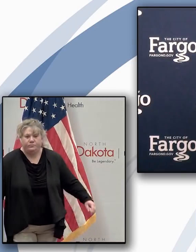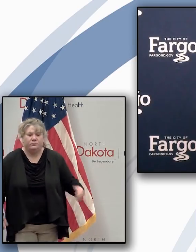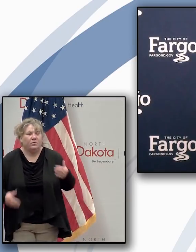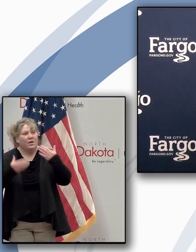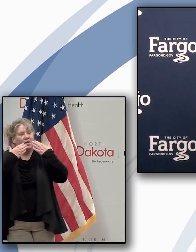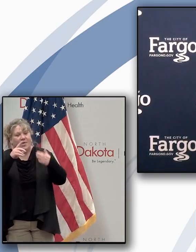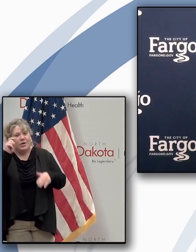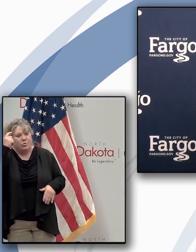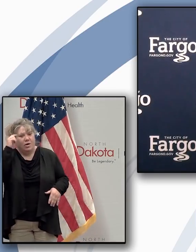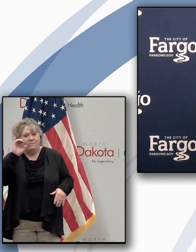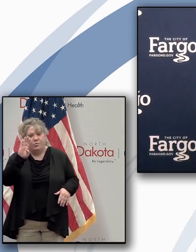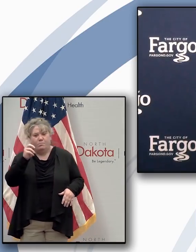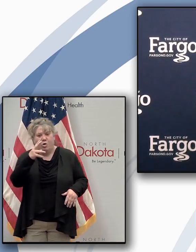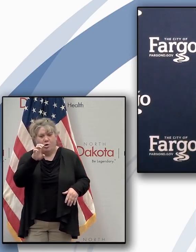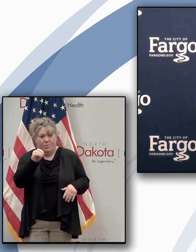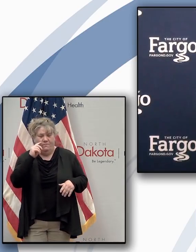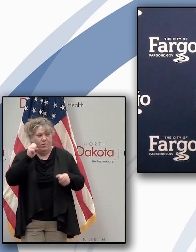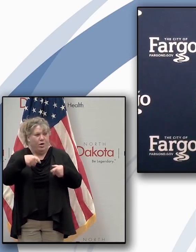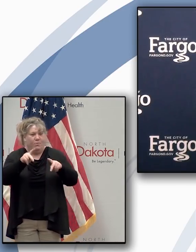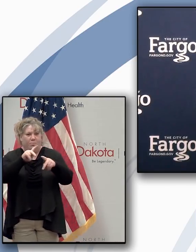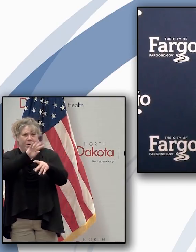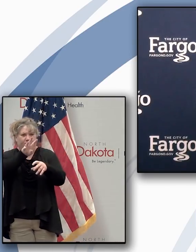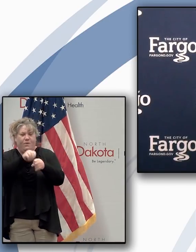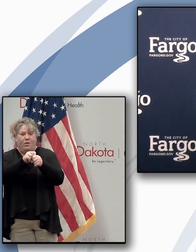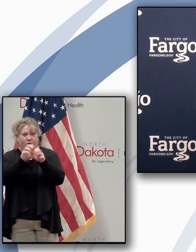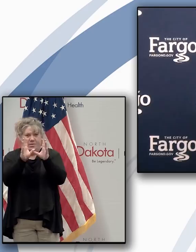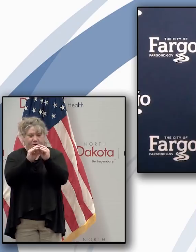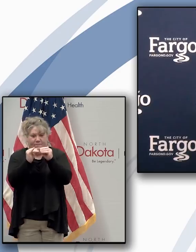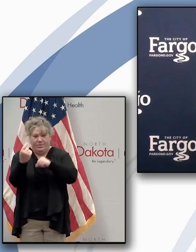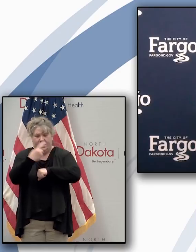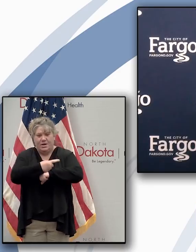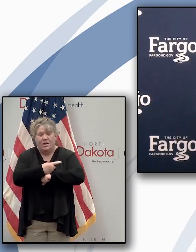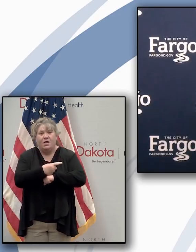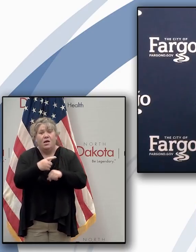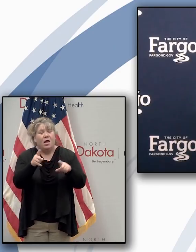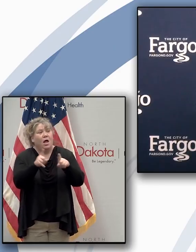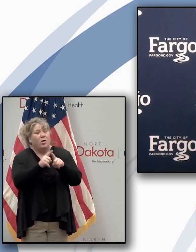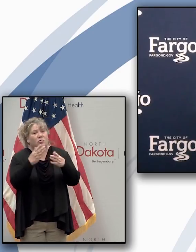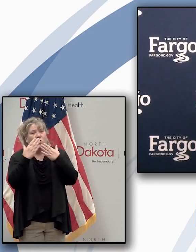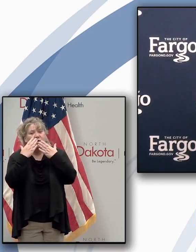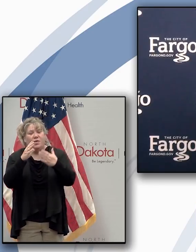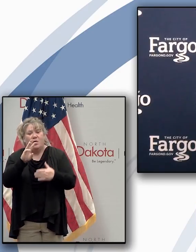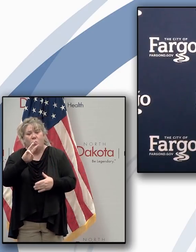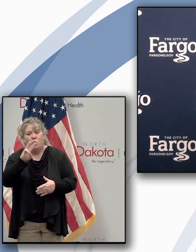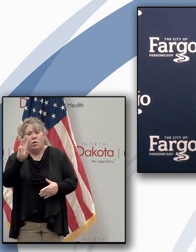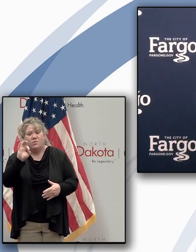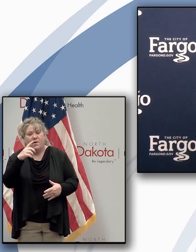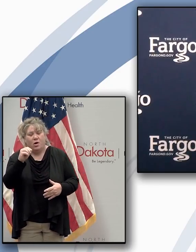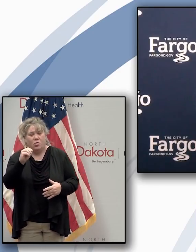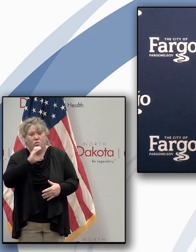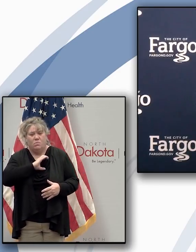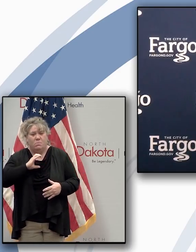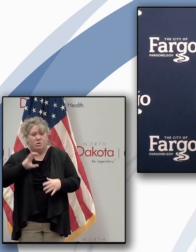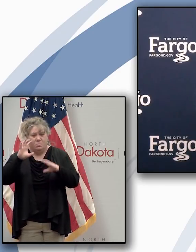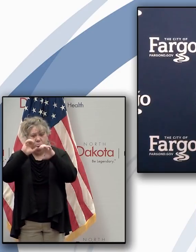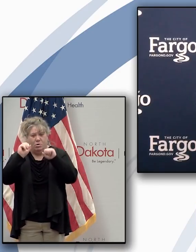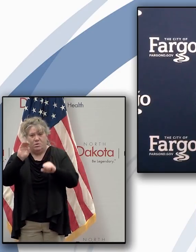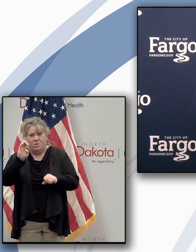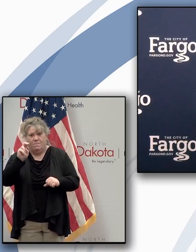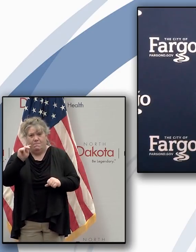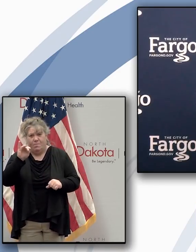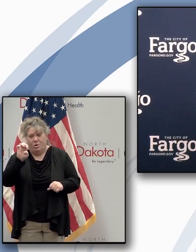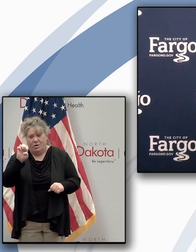Thank you, Governor Burgum, for an opportunity to be involved in the conference today. I also want to thank West Fargo Commissioner and President Bernie Dardis